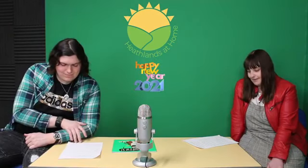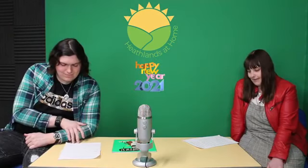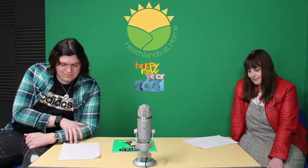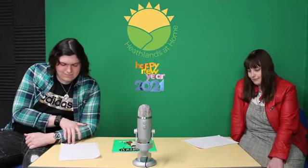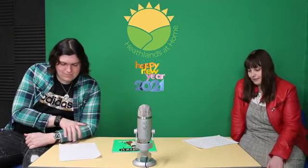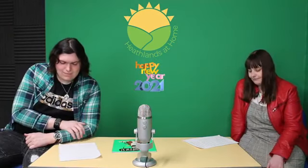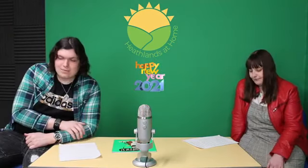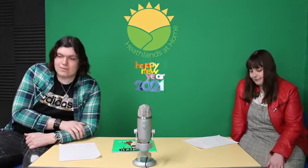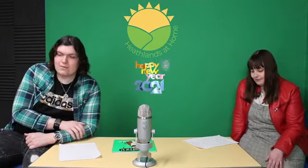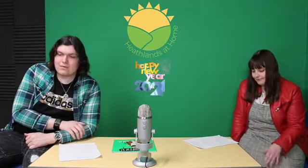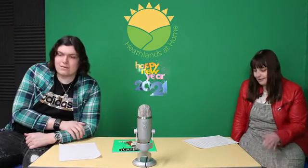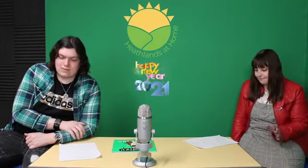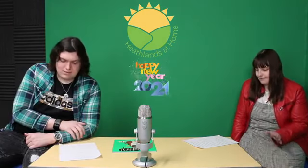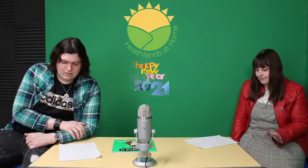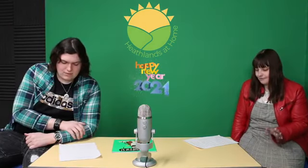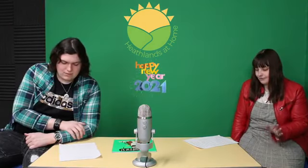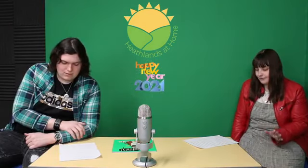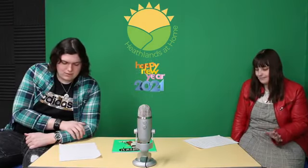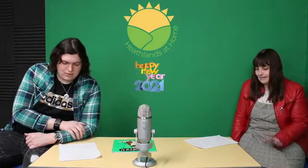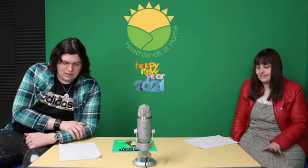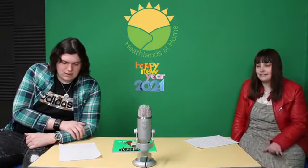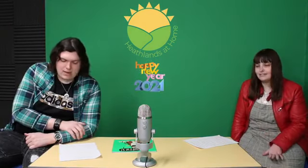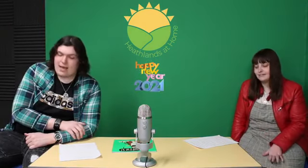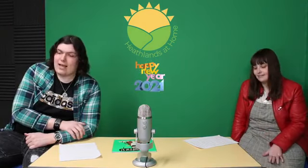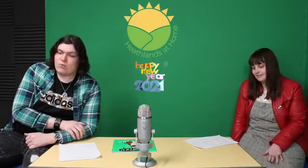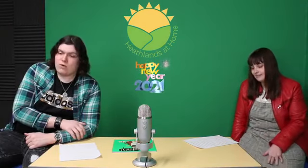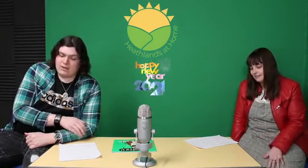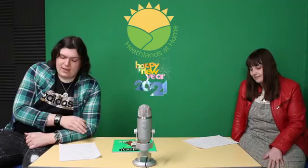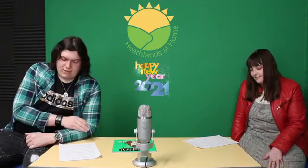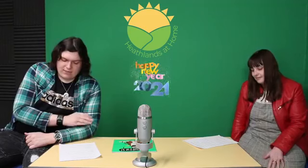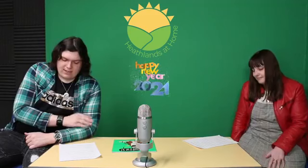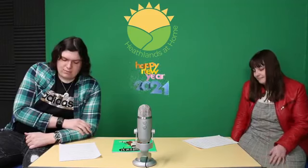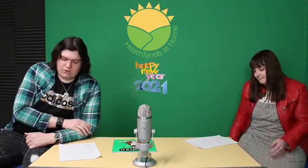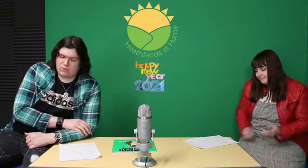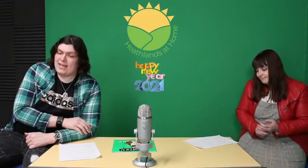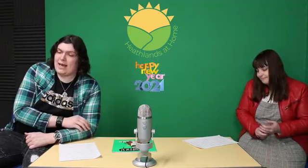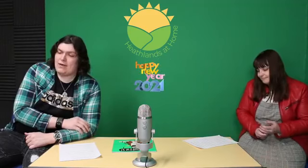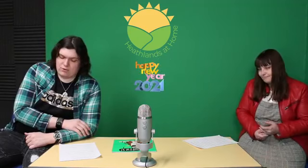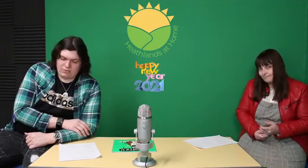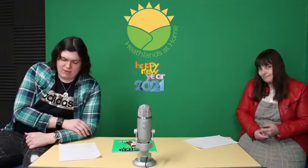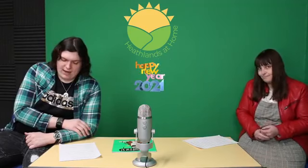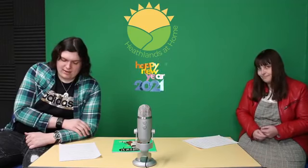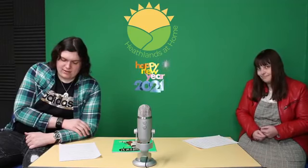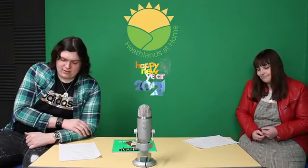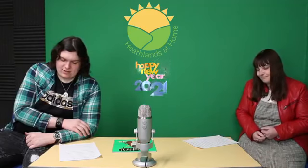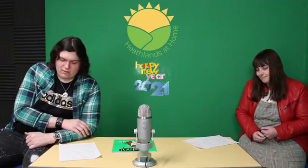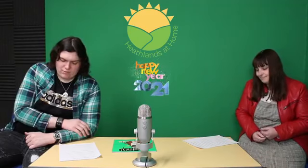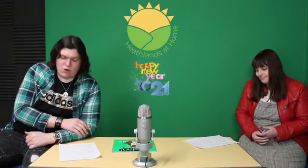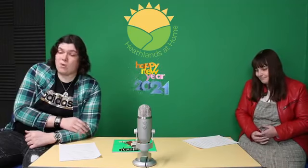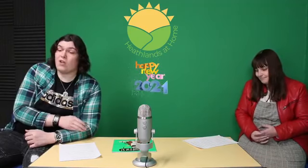to 12:45 over Google Meet. At 1:30 on Facebook, we have one of Helen's follow-along